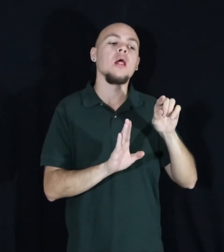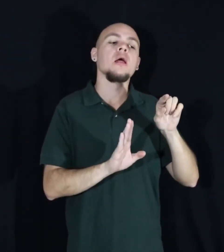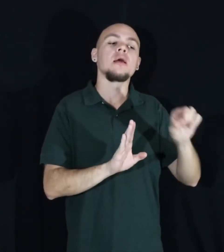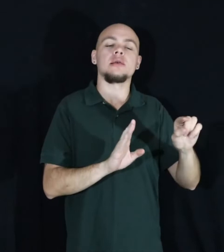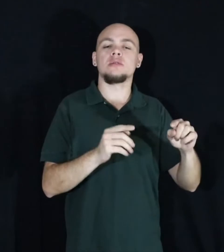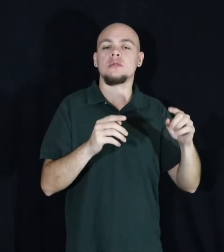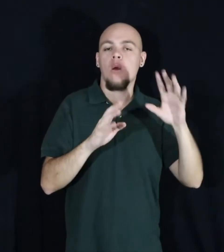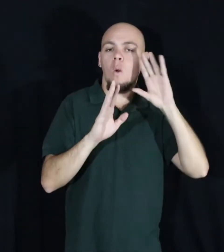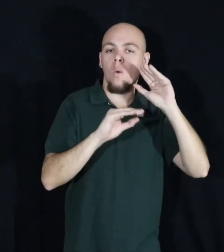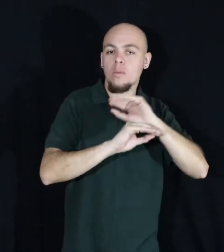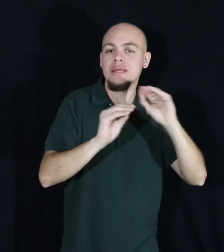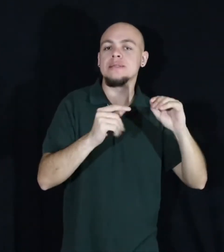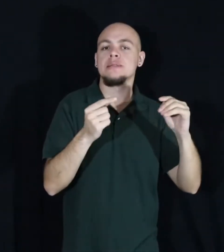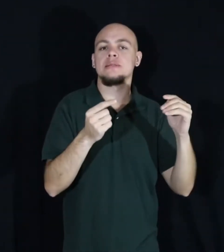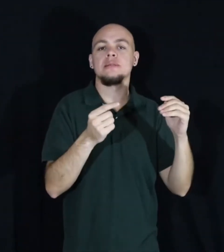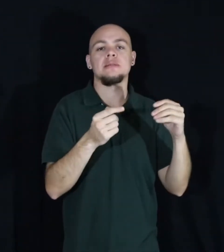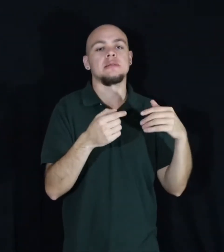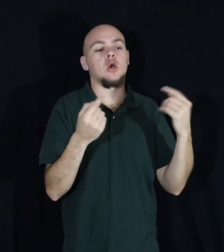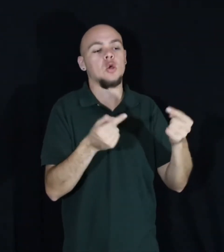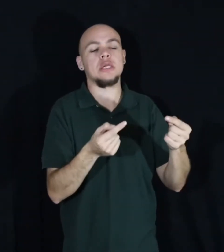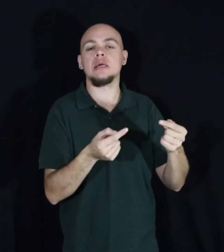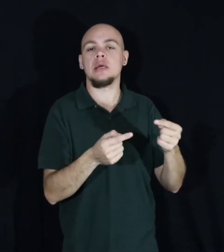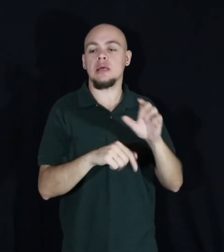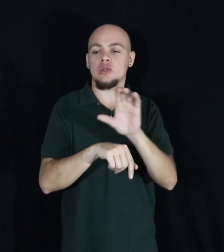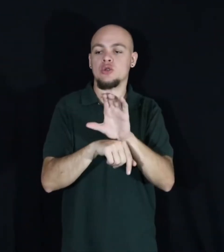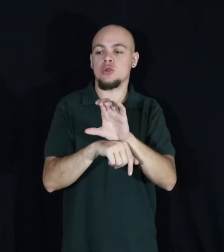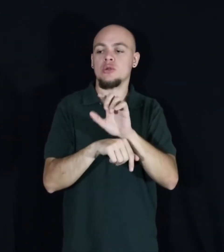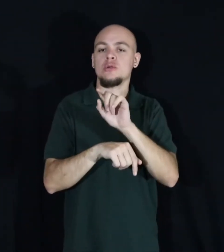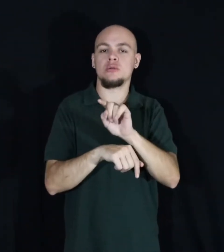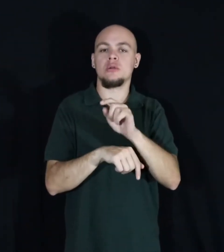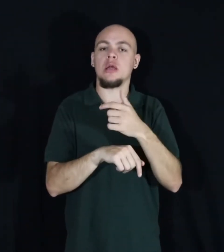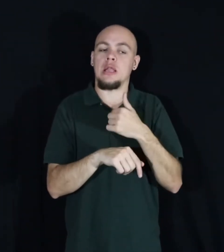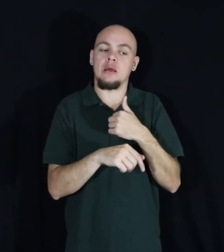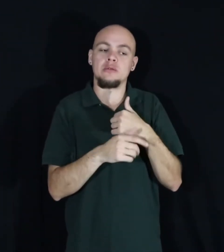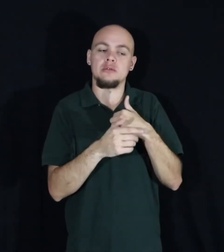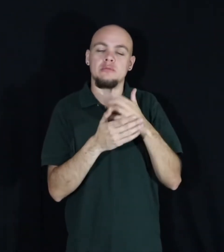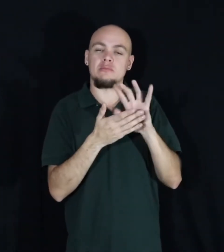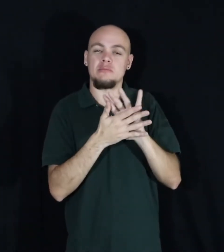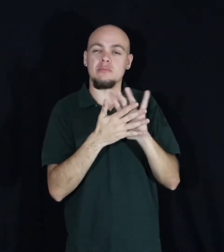like the church, I was partially hidden from view.